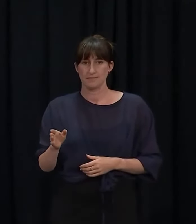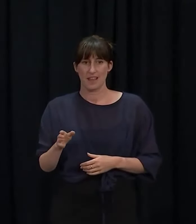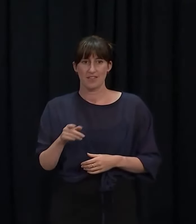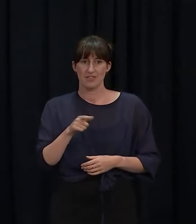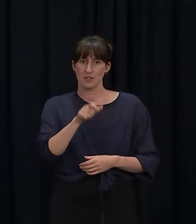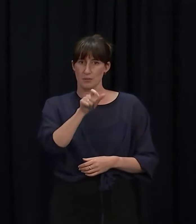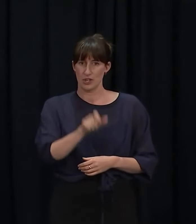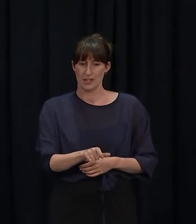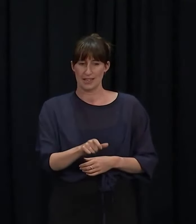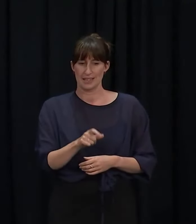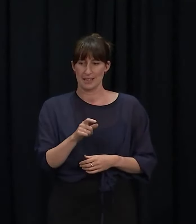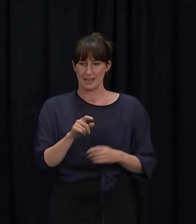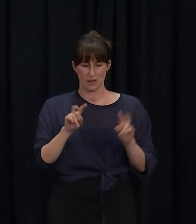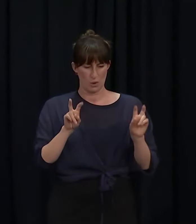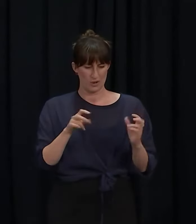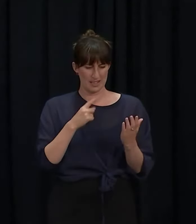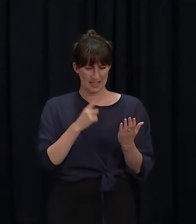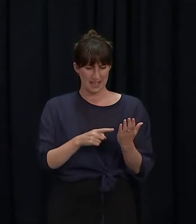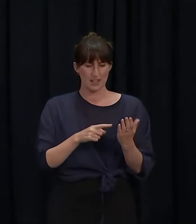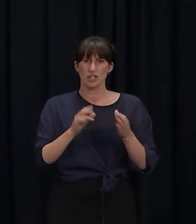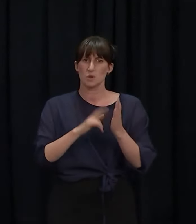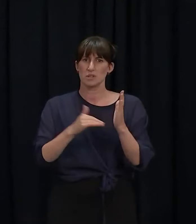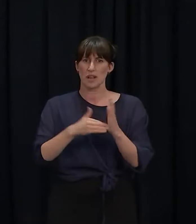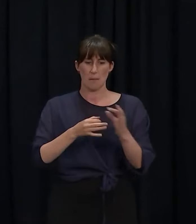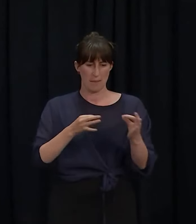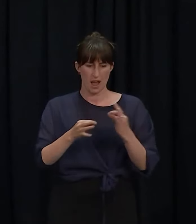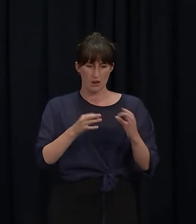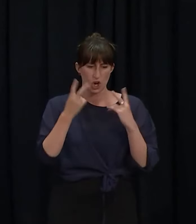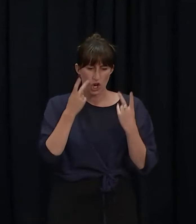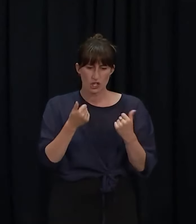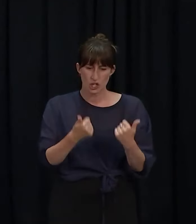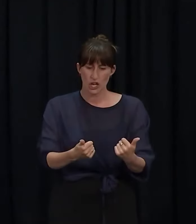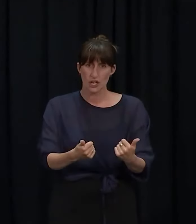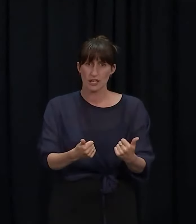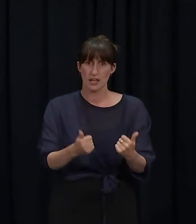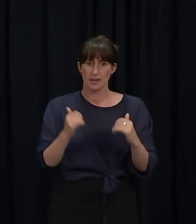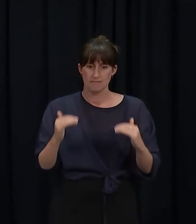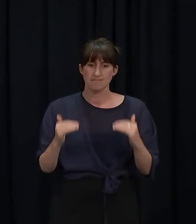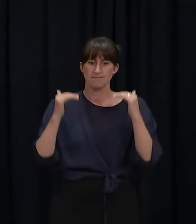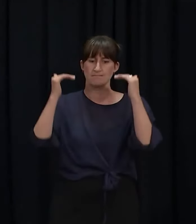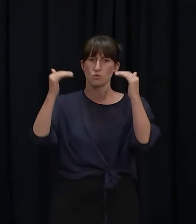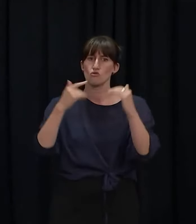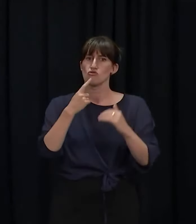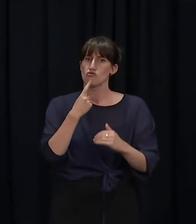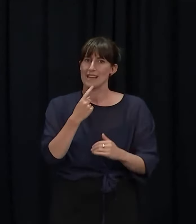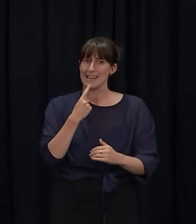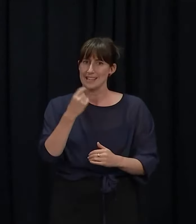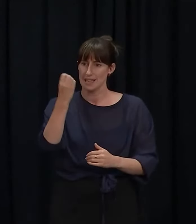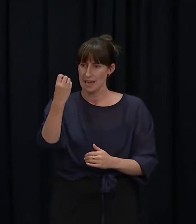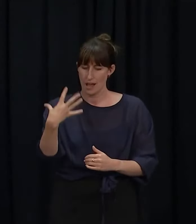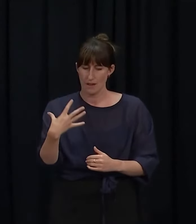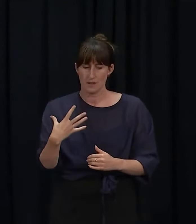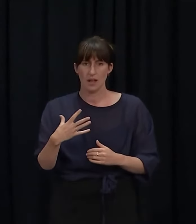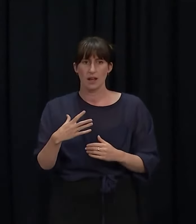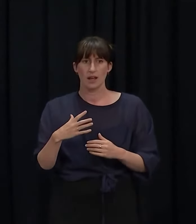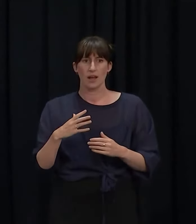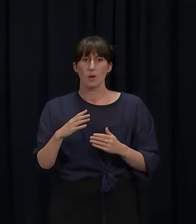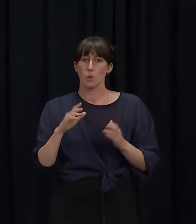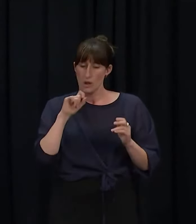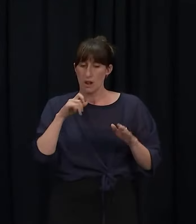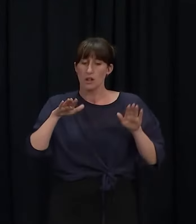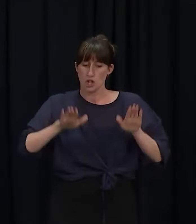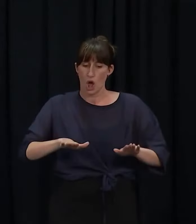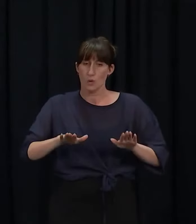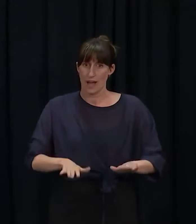view, the New Zealand quote plan looks really quite good, to be honest. By increasing those public health and social measures, decreasing density, it will slow it